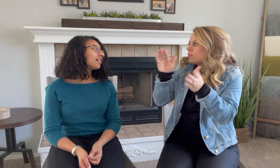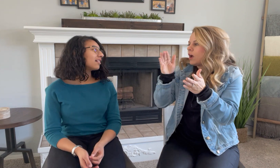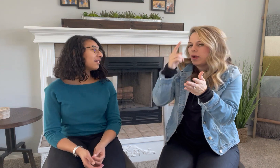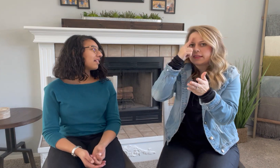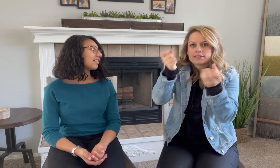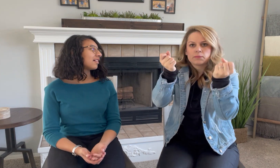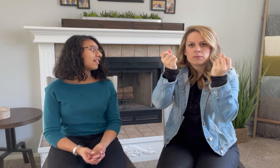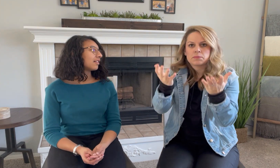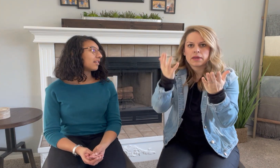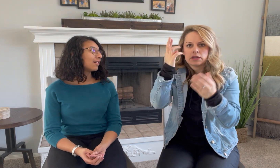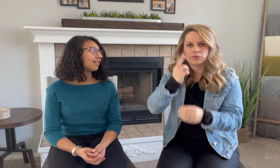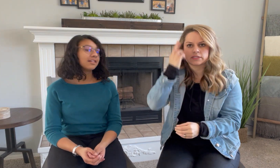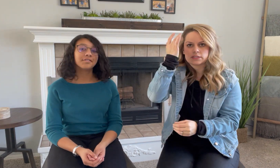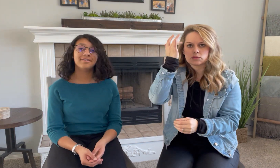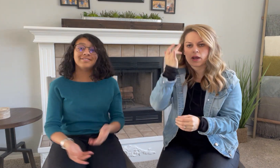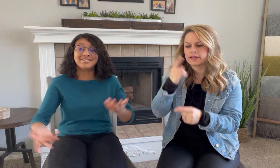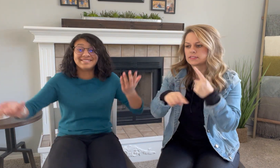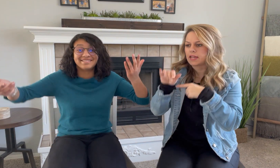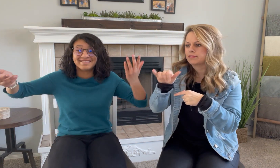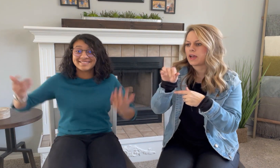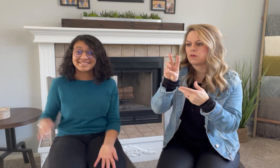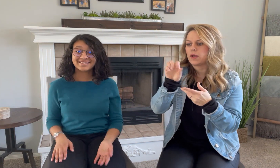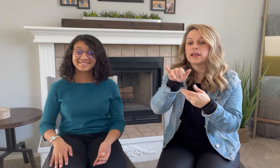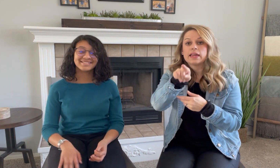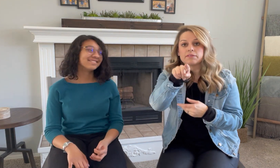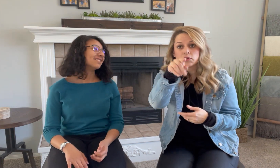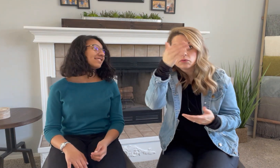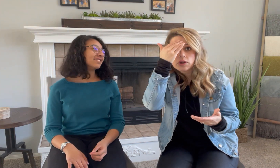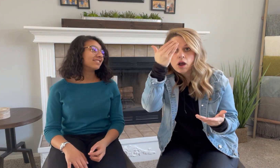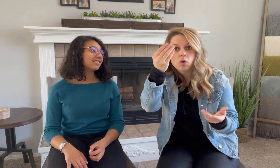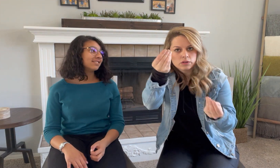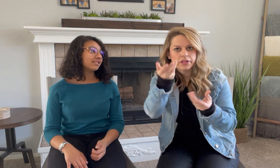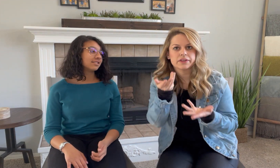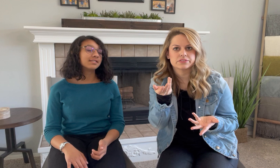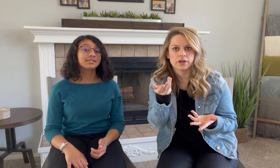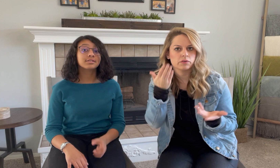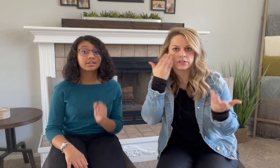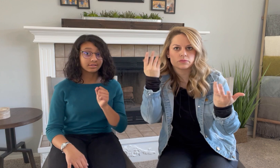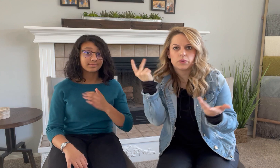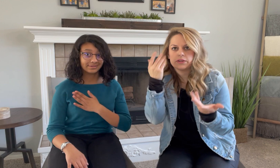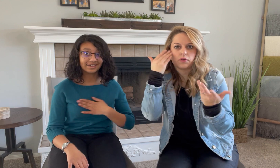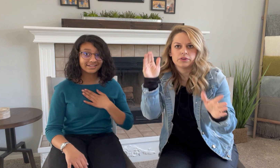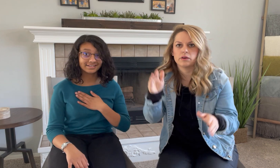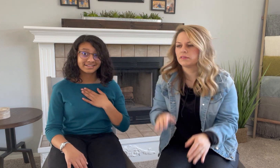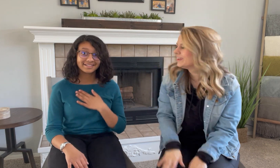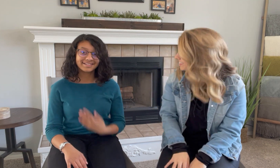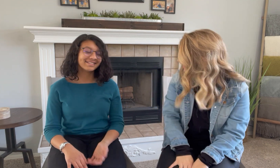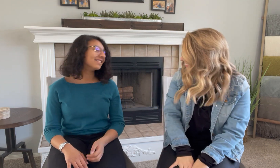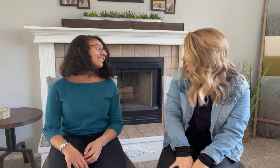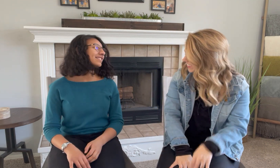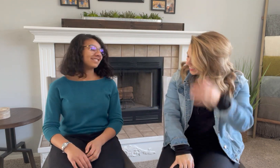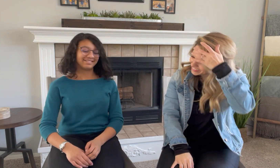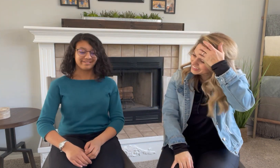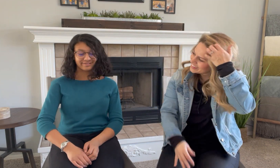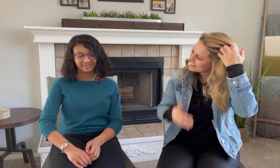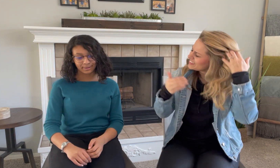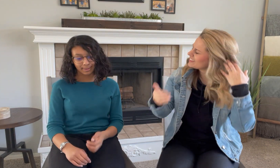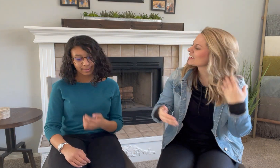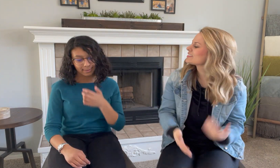know. I think there might be many reasons why it's signed that way. If you know, let us know, because we don't know. All right. The next